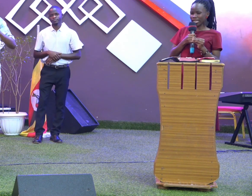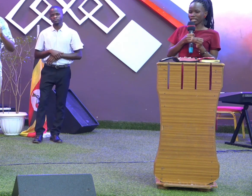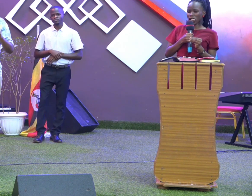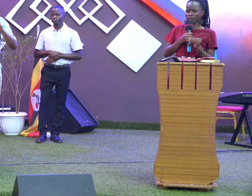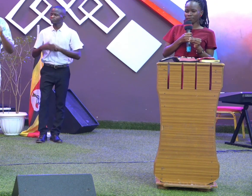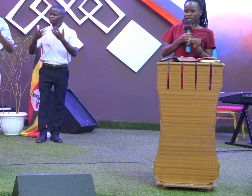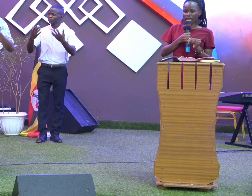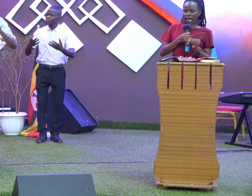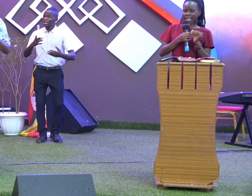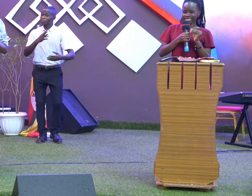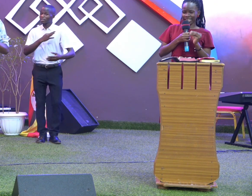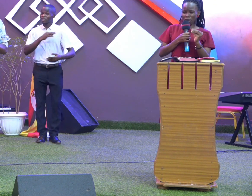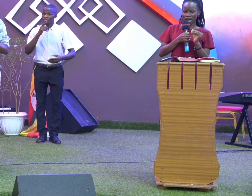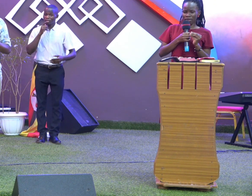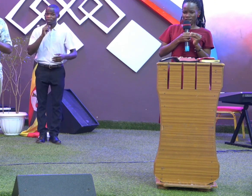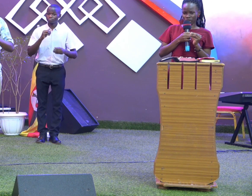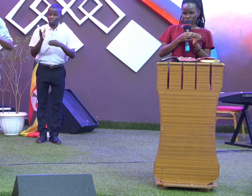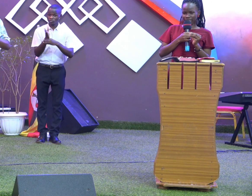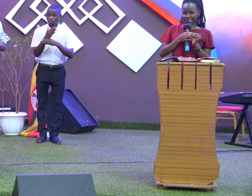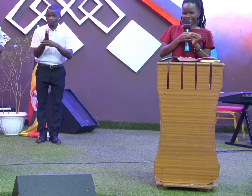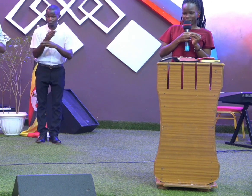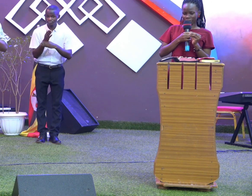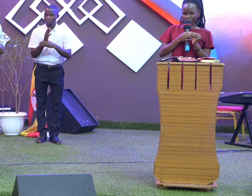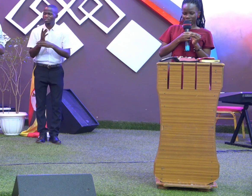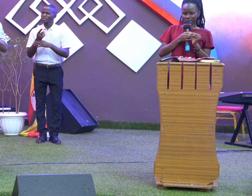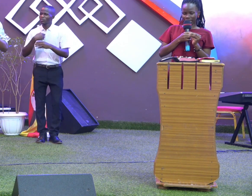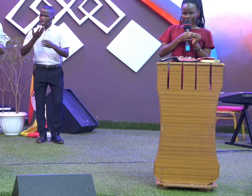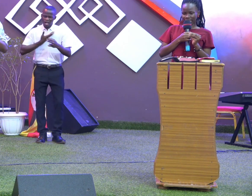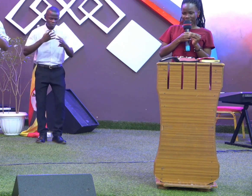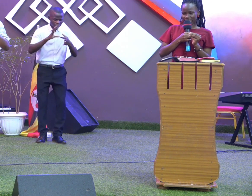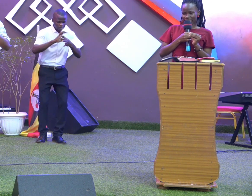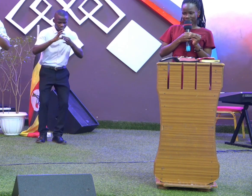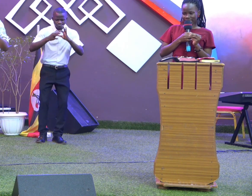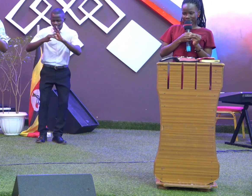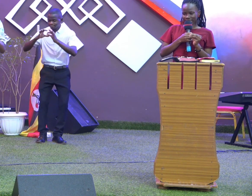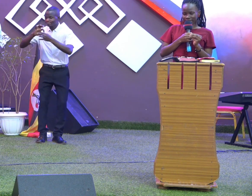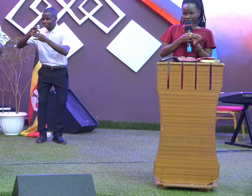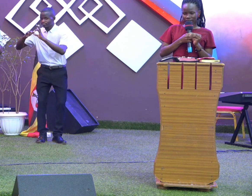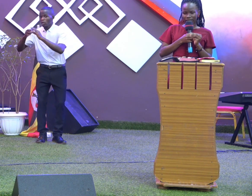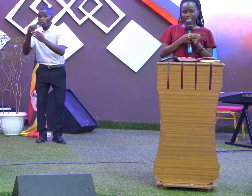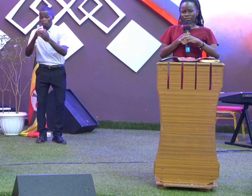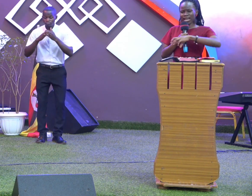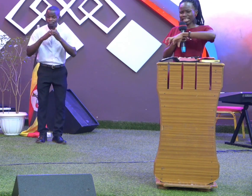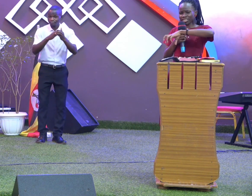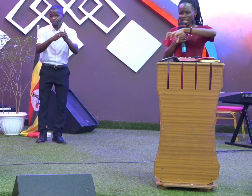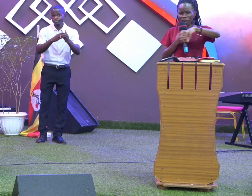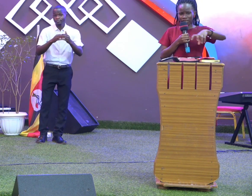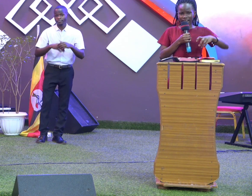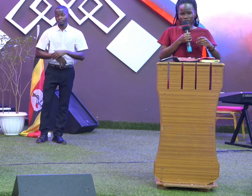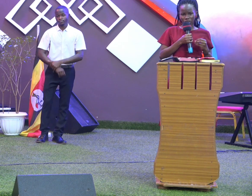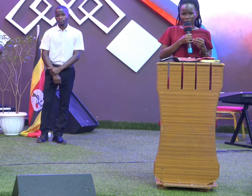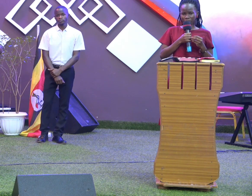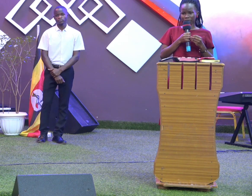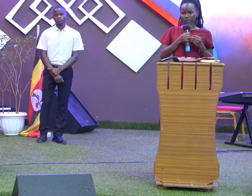Kasubi. Nga Inner Man Ministry. As Inner Man Ministry. Katukole olujegere lw'obukulembeze. Let us make a chain